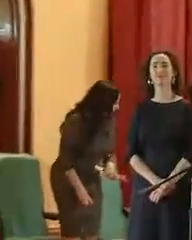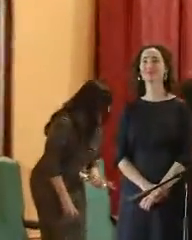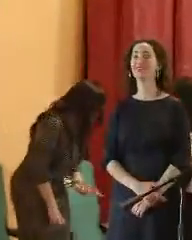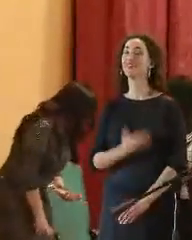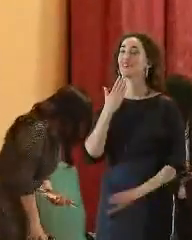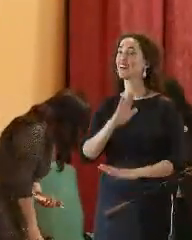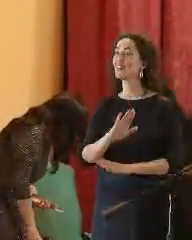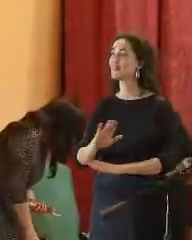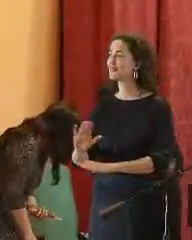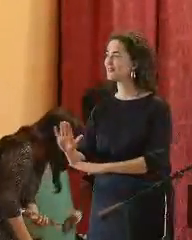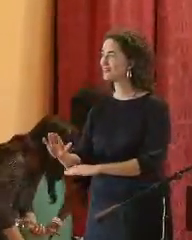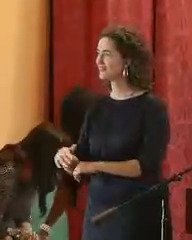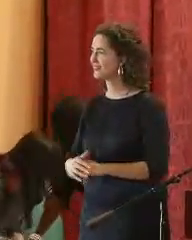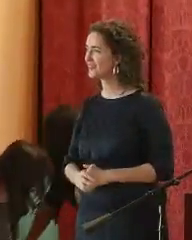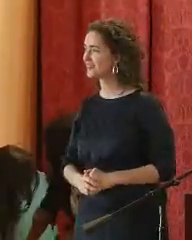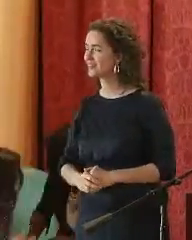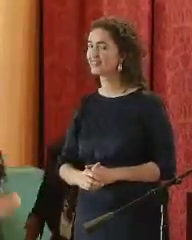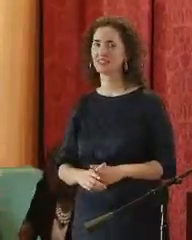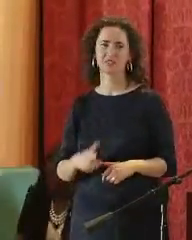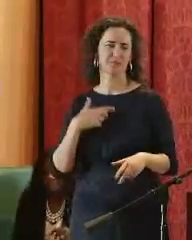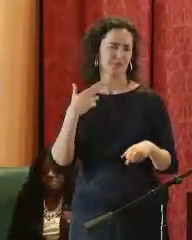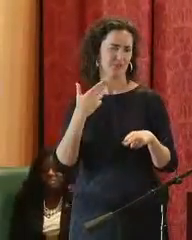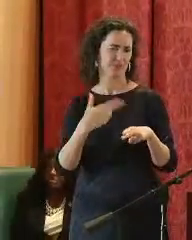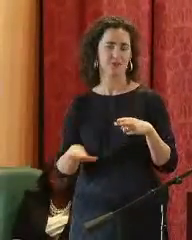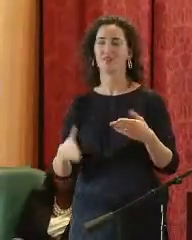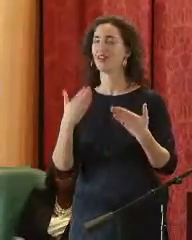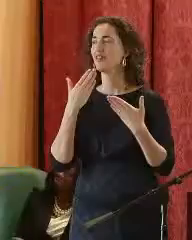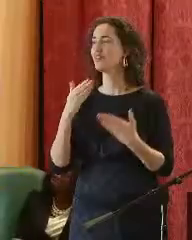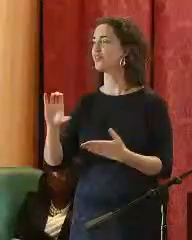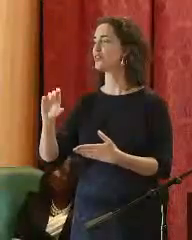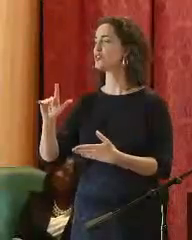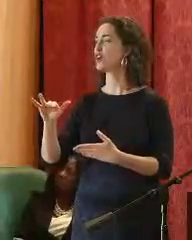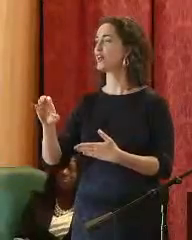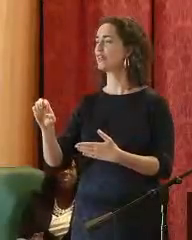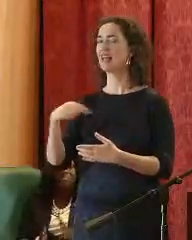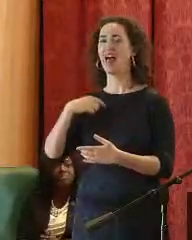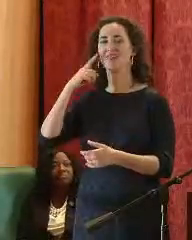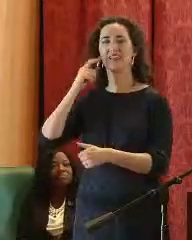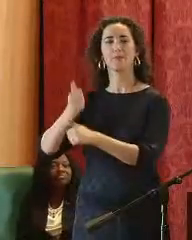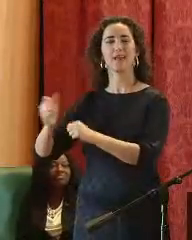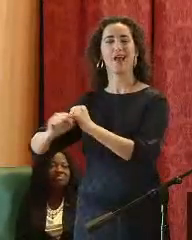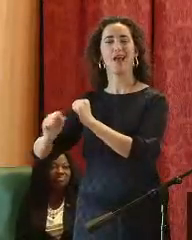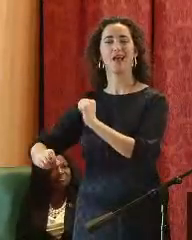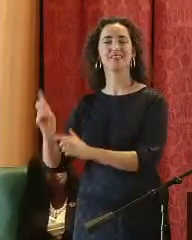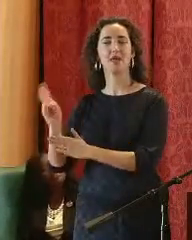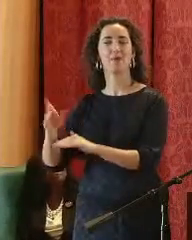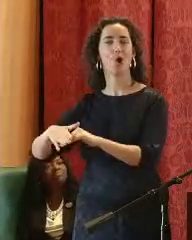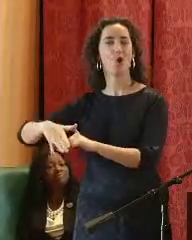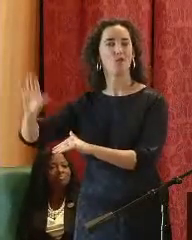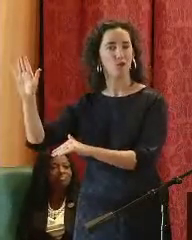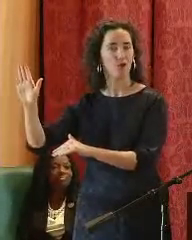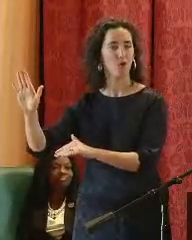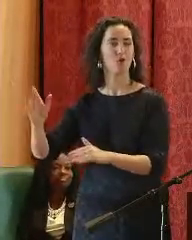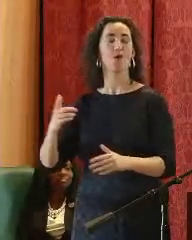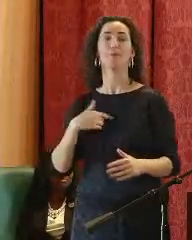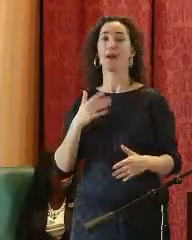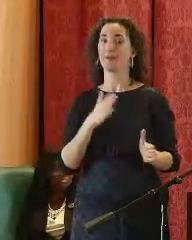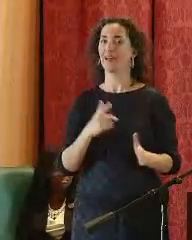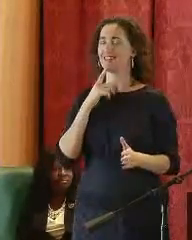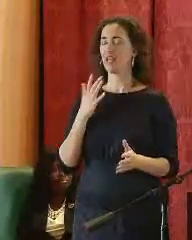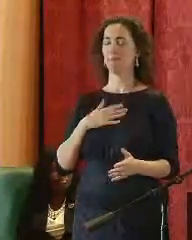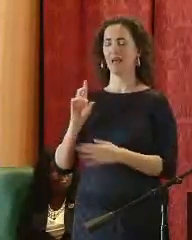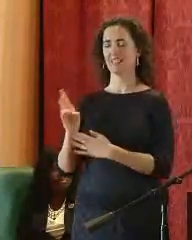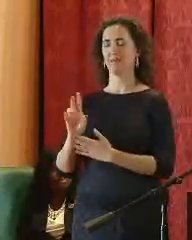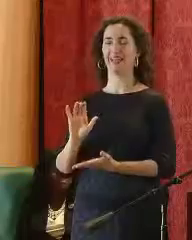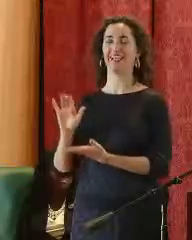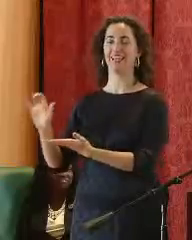Good afternoon. I'm going to be brief, thanks to Charlie. I think he went over 7 minutes. I was going to say I'm going to give him my 7 minutes,